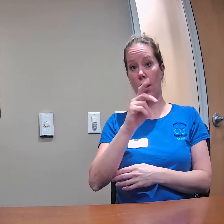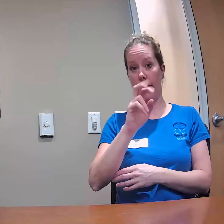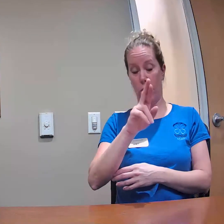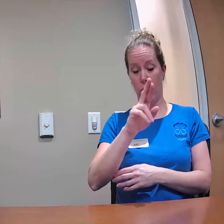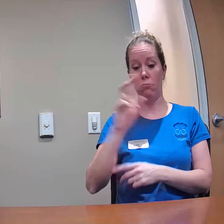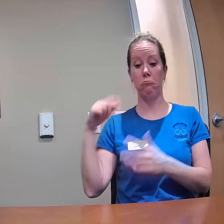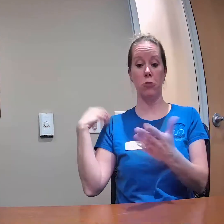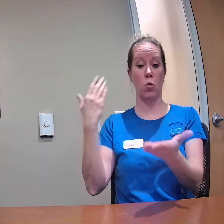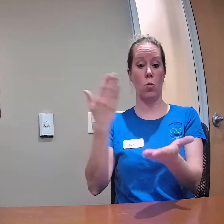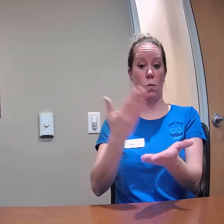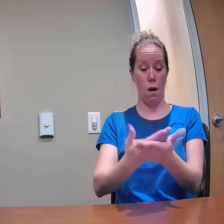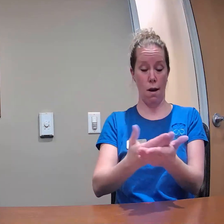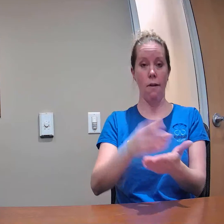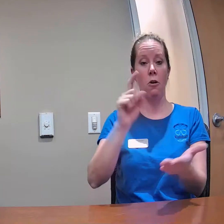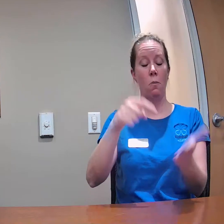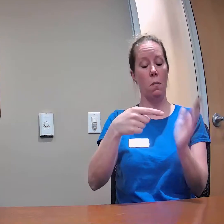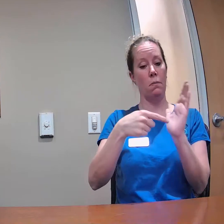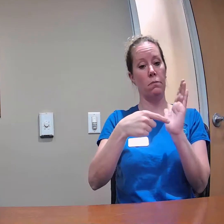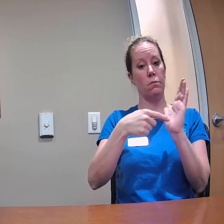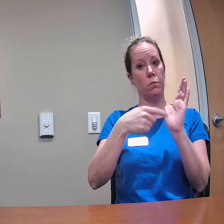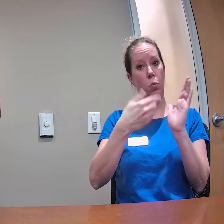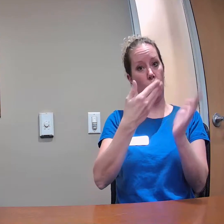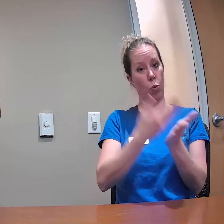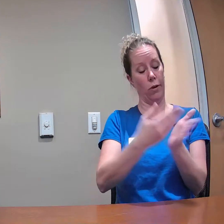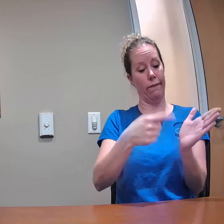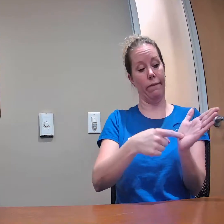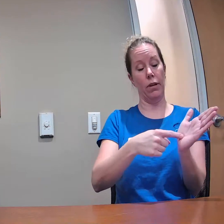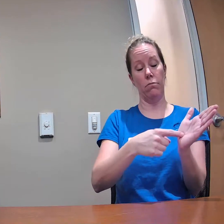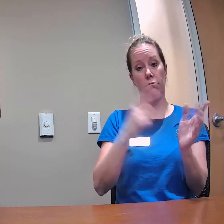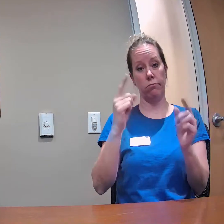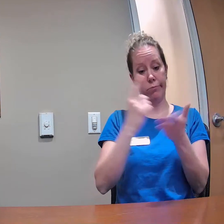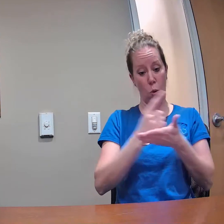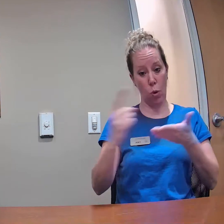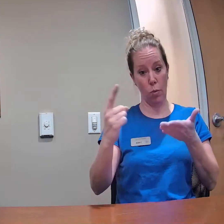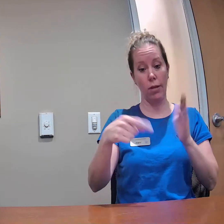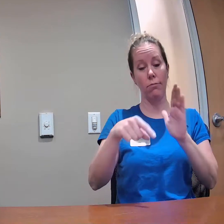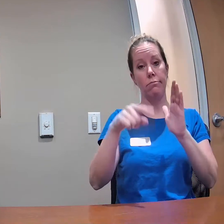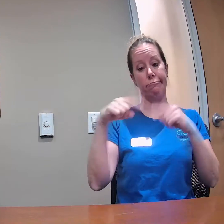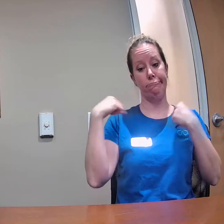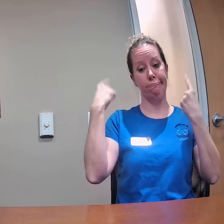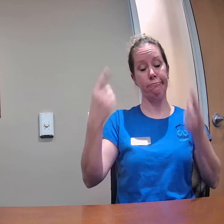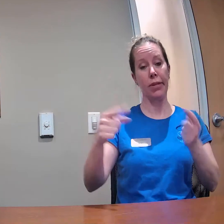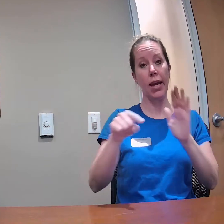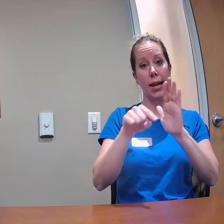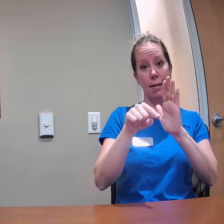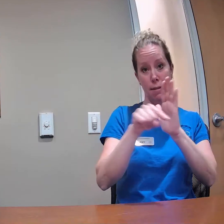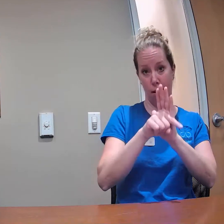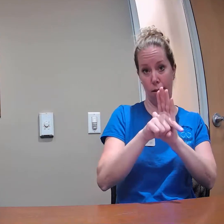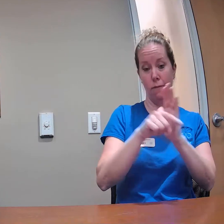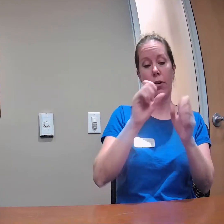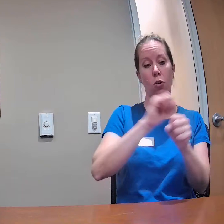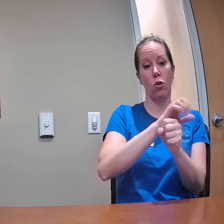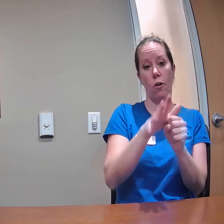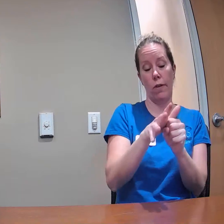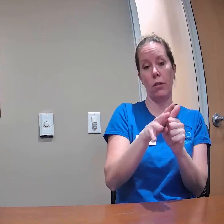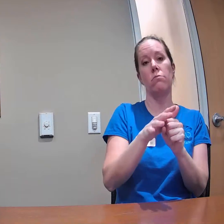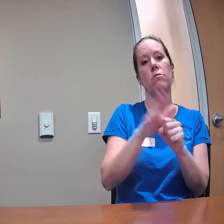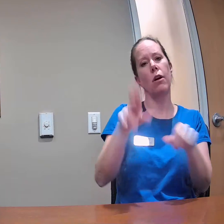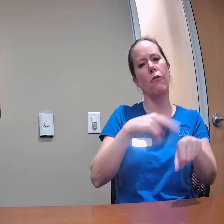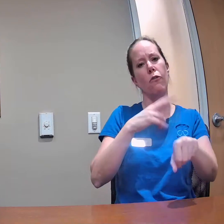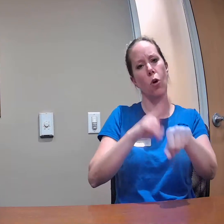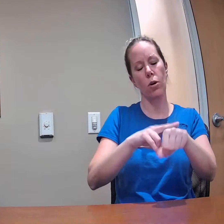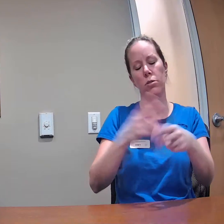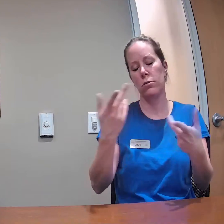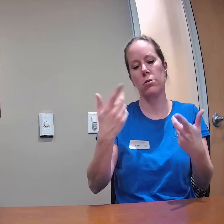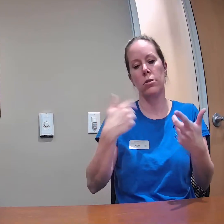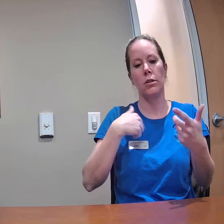negative COVID-19 test result in the past week and verbally attest to not subsequently testing positive. Now,